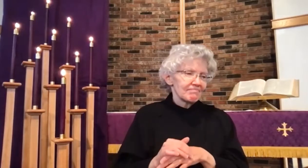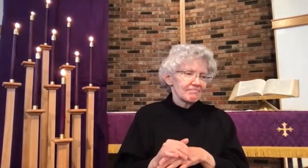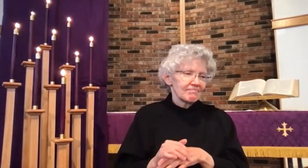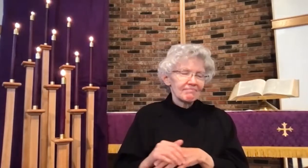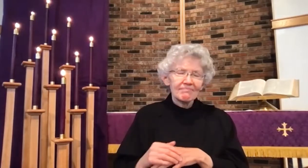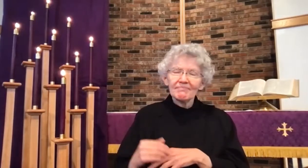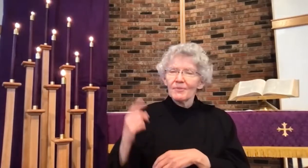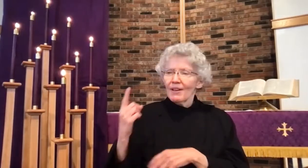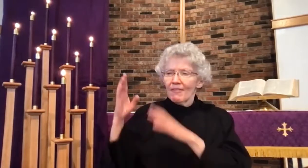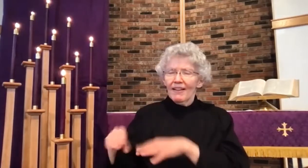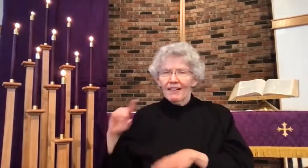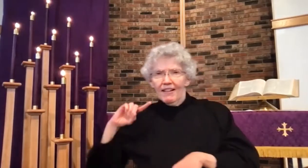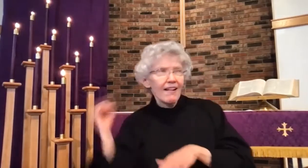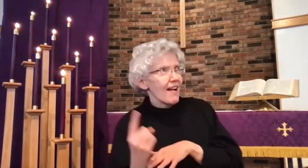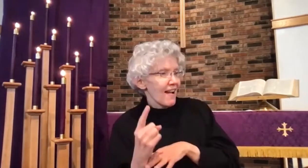As they were going along the road,